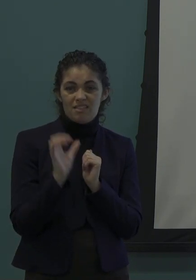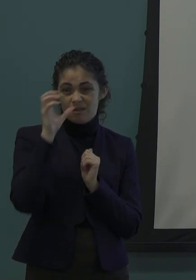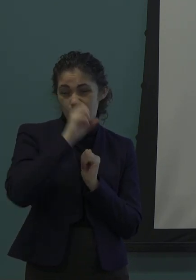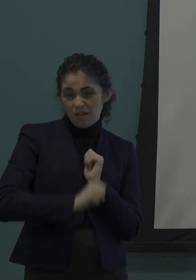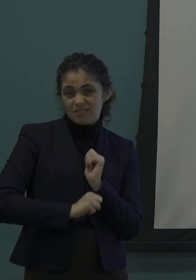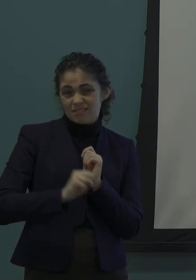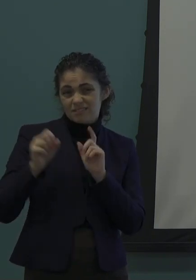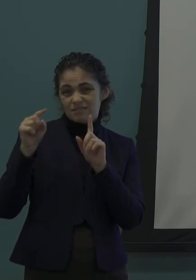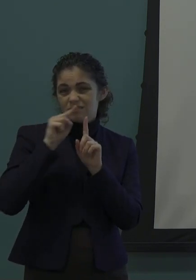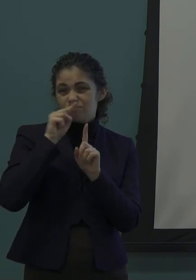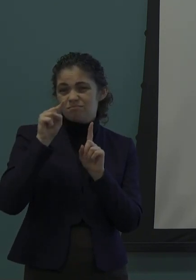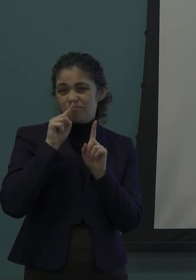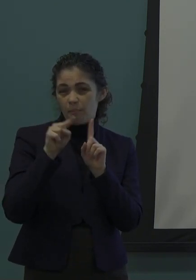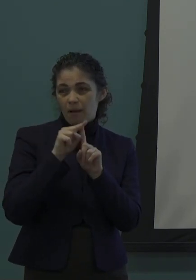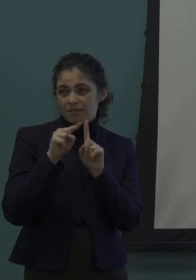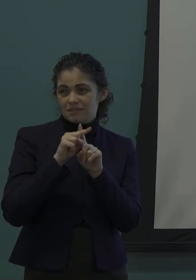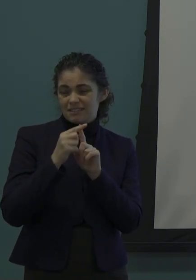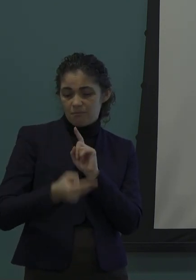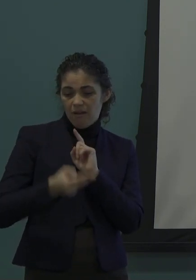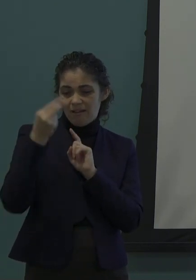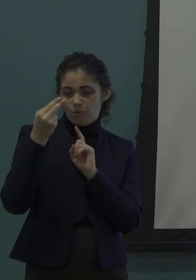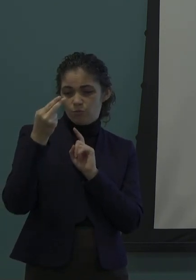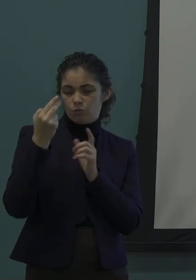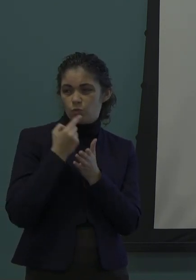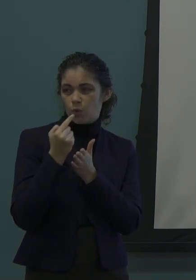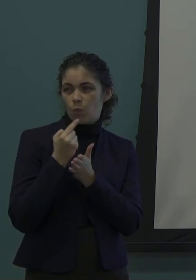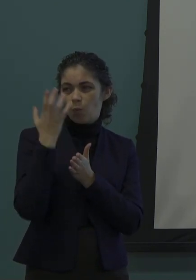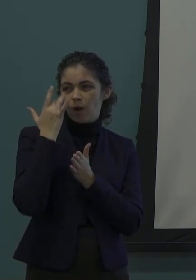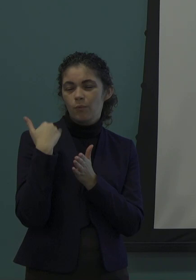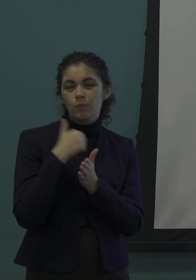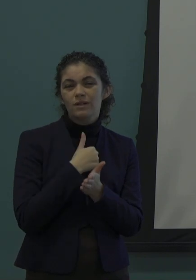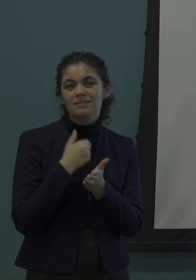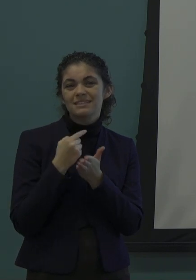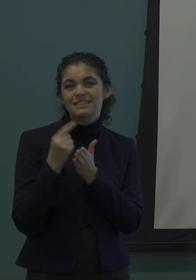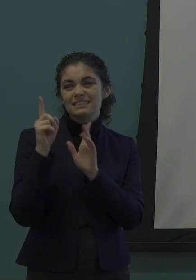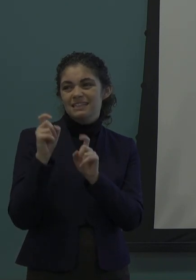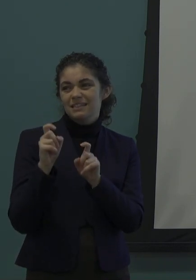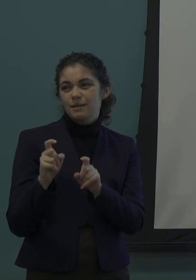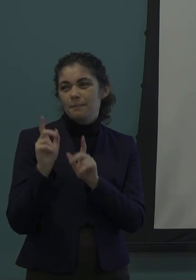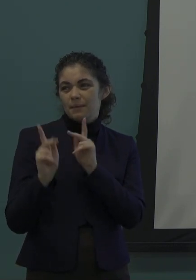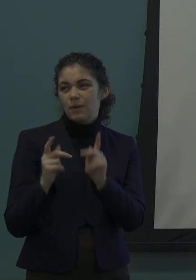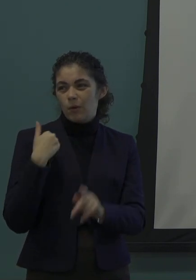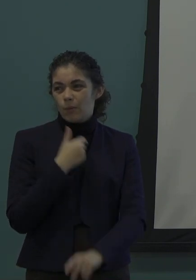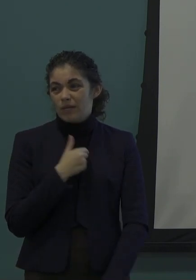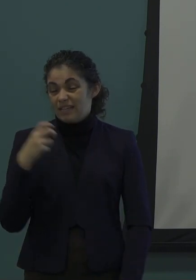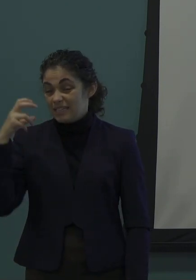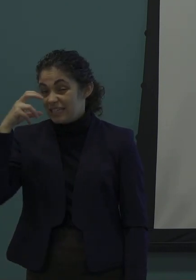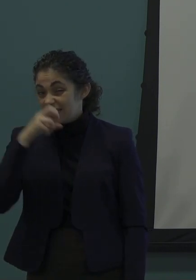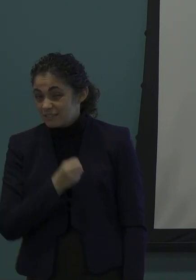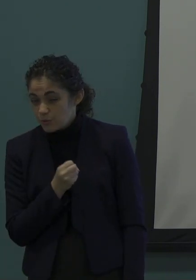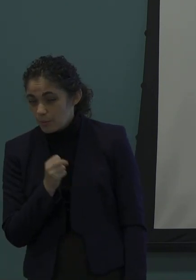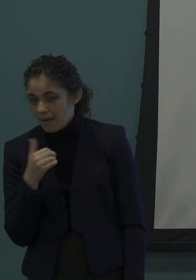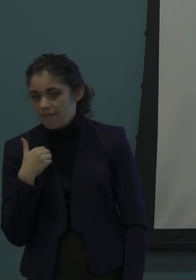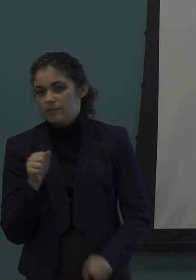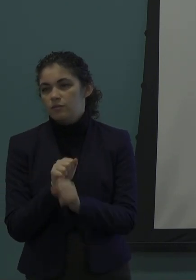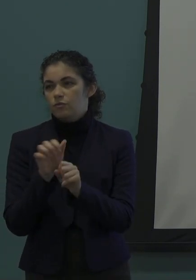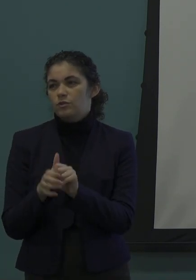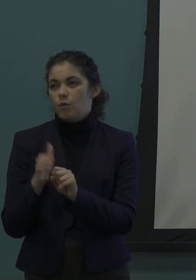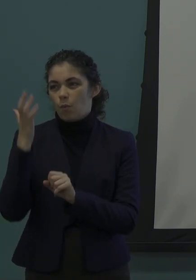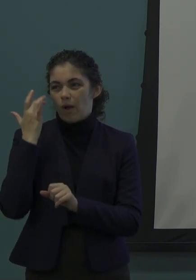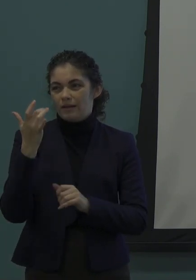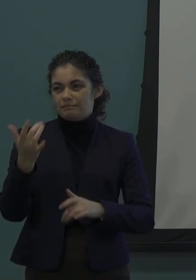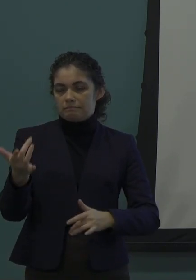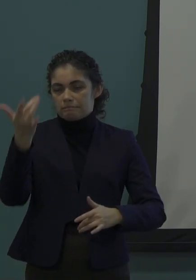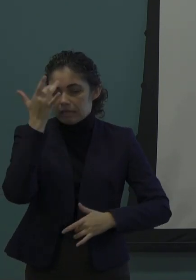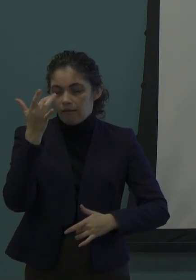percent positive is higher this week, because we're testing people who we suspect have the infection because they're very sick